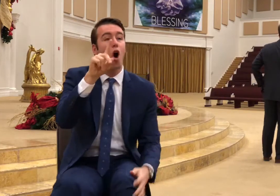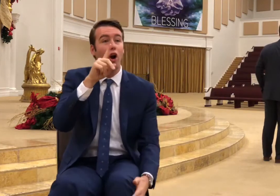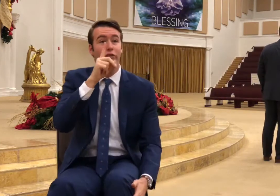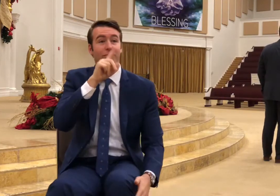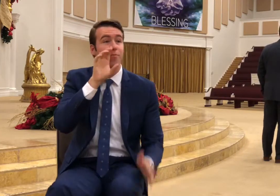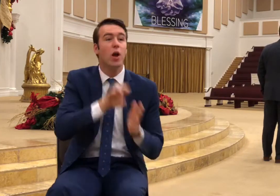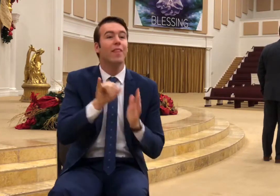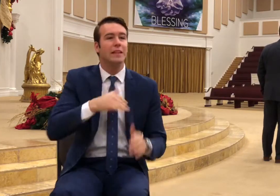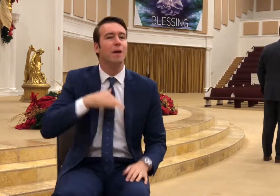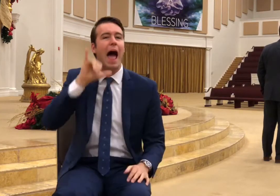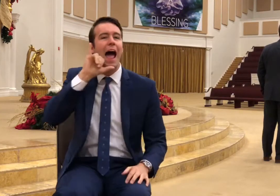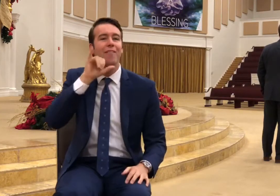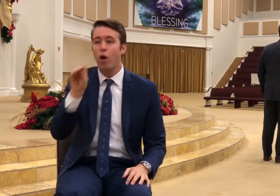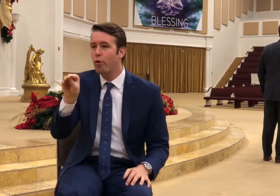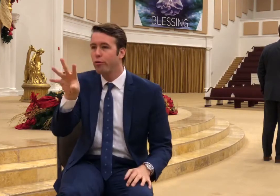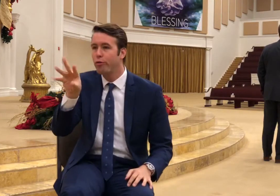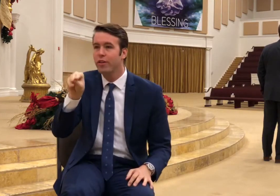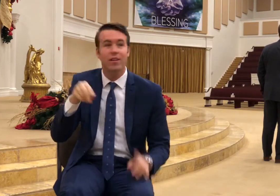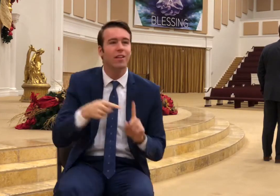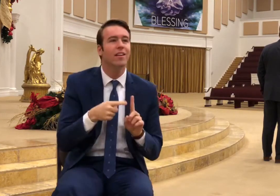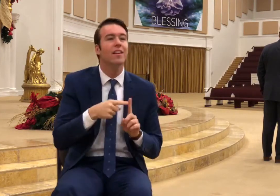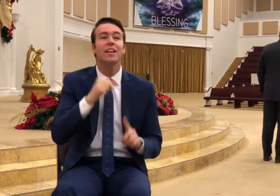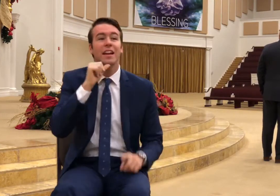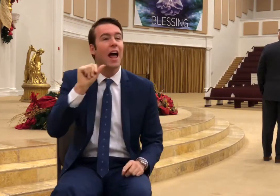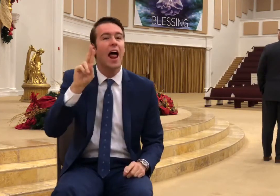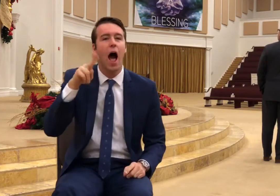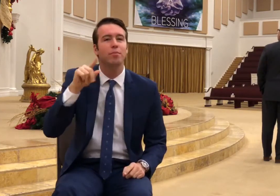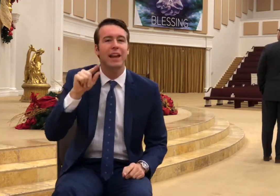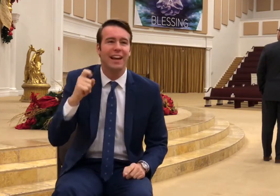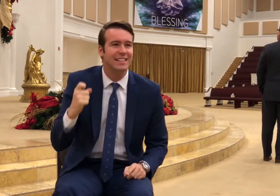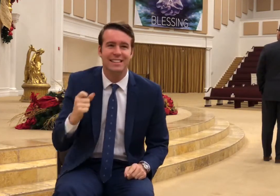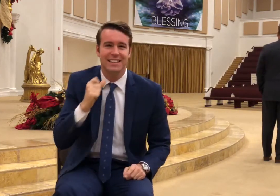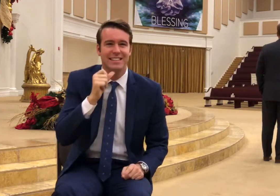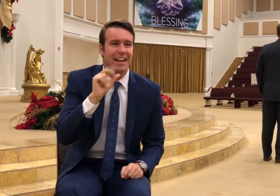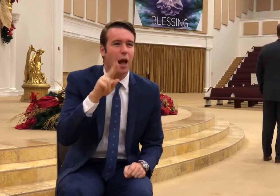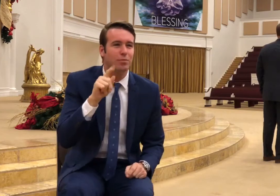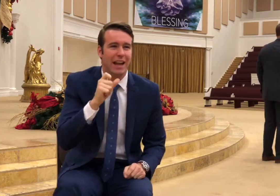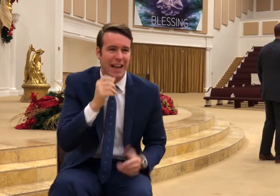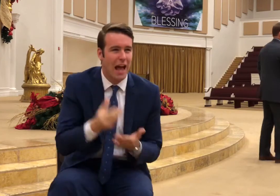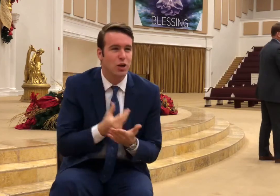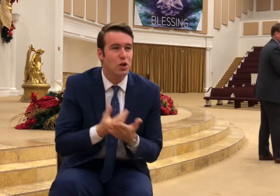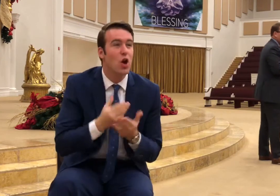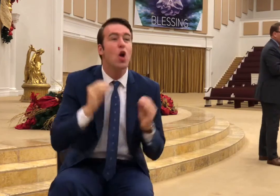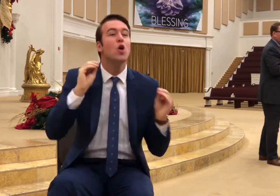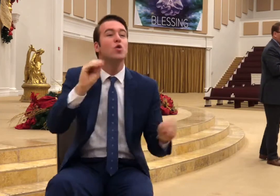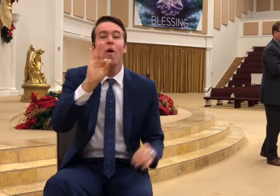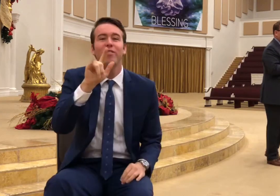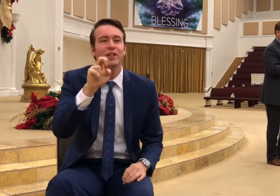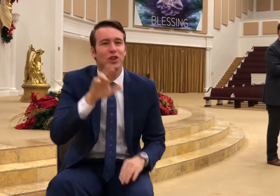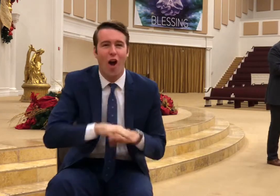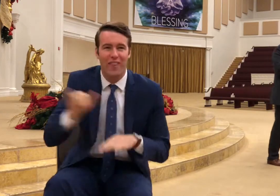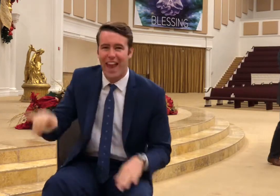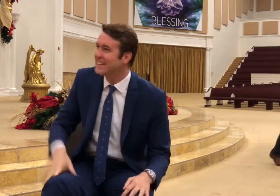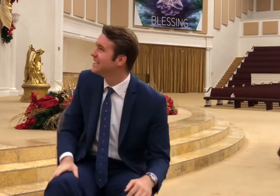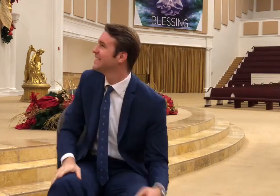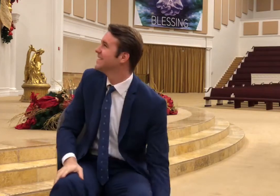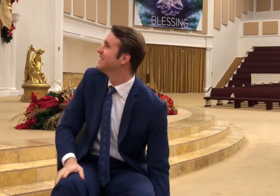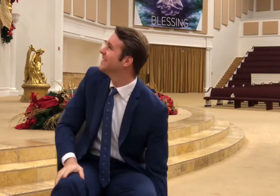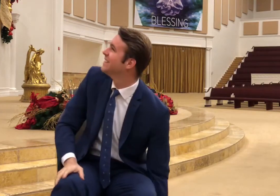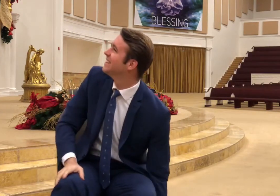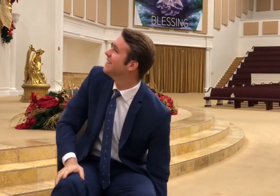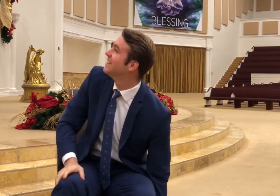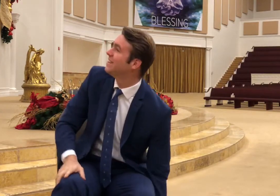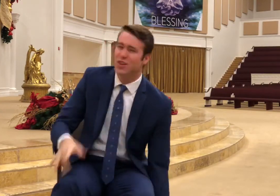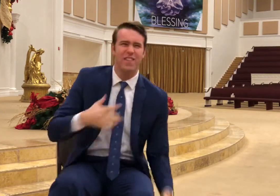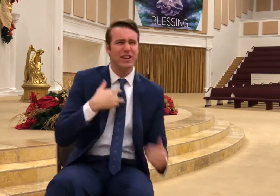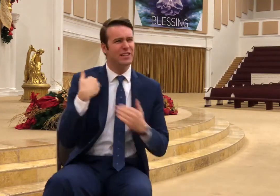my iPhone that has not yet been updated. There's no filter on that. How many